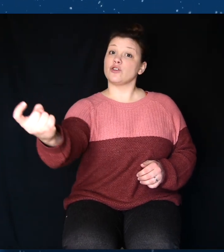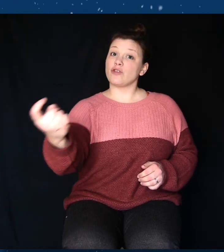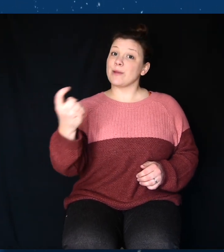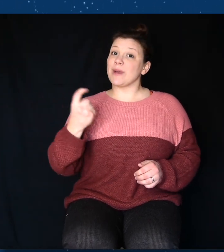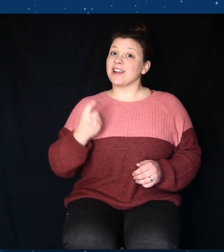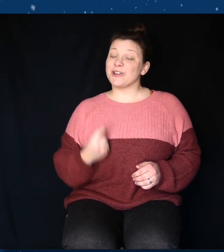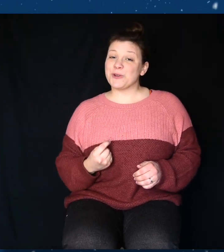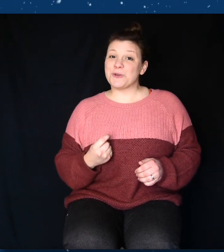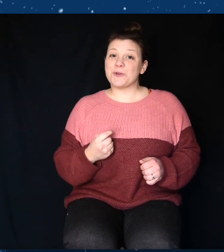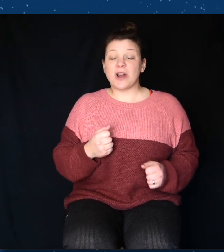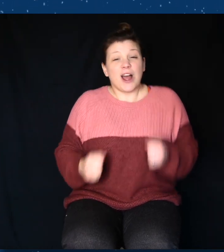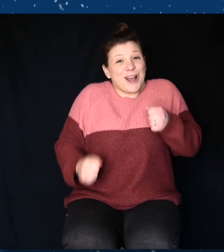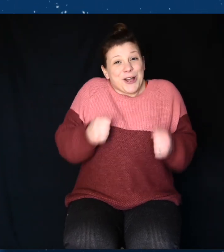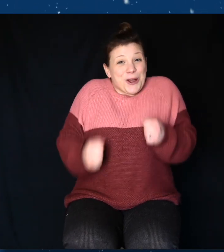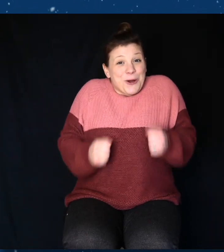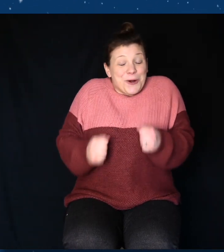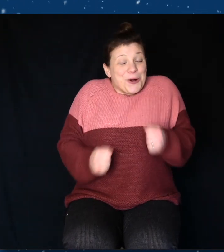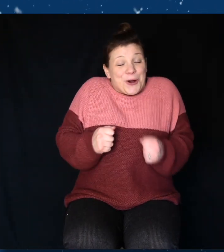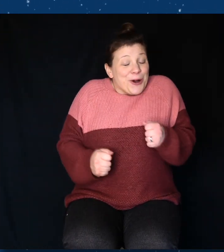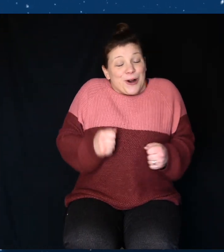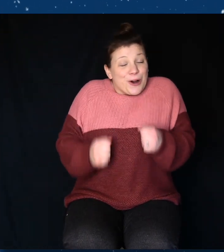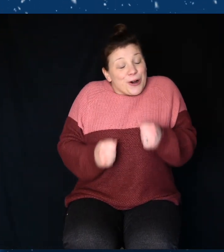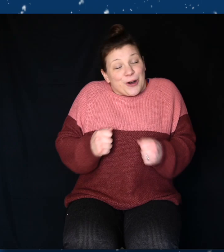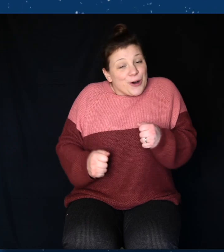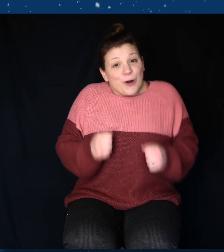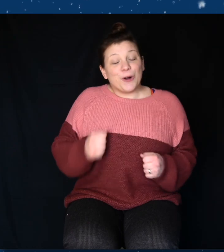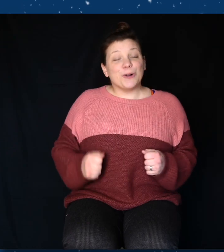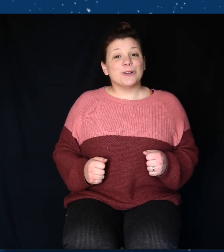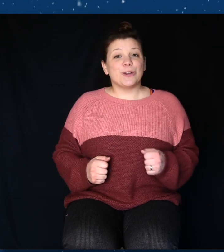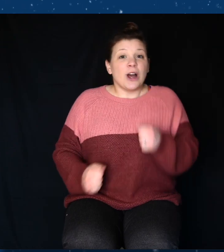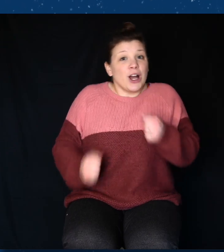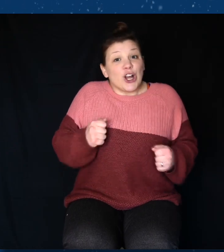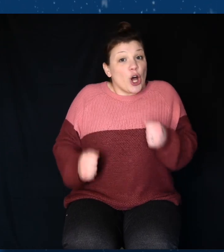alive. You're straight back to the cold,